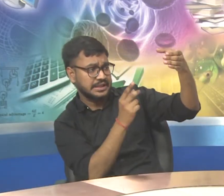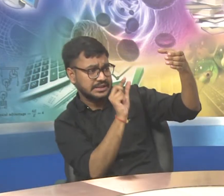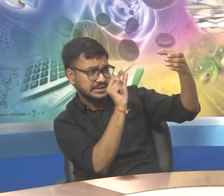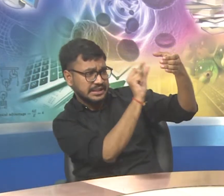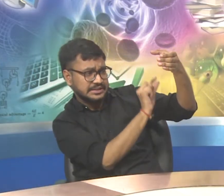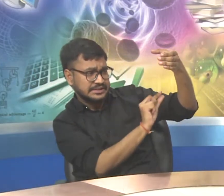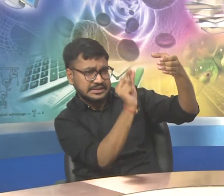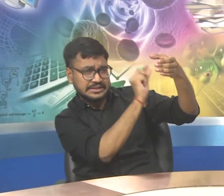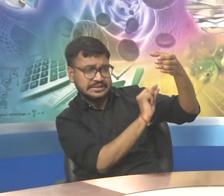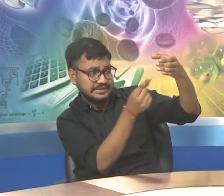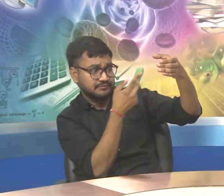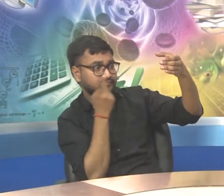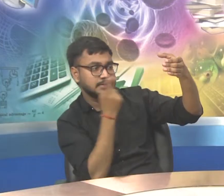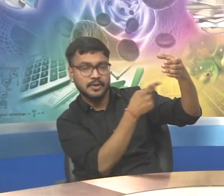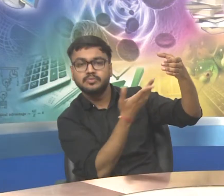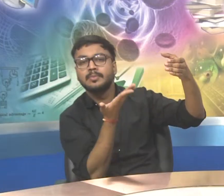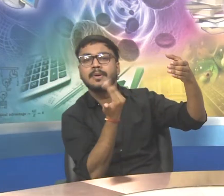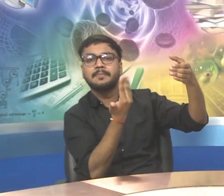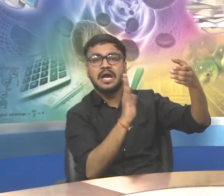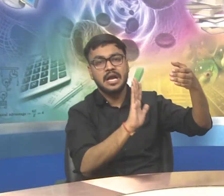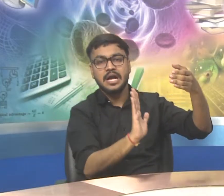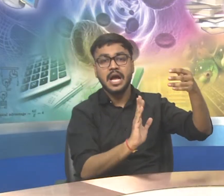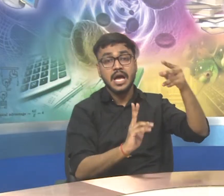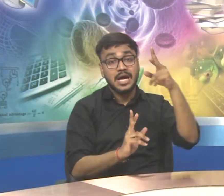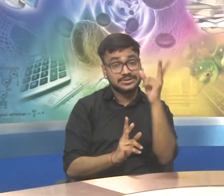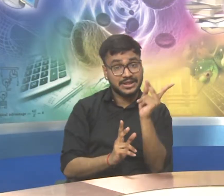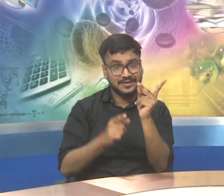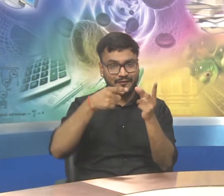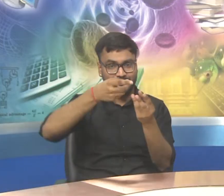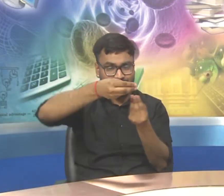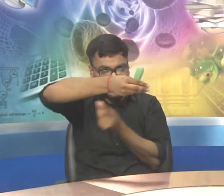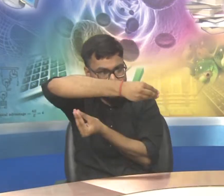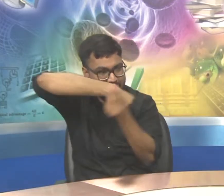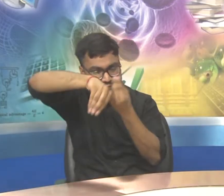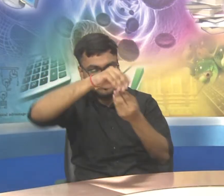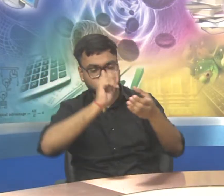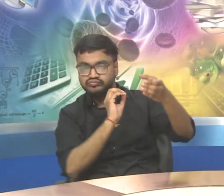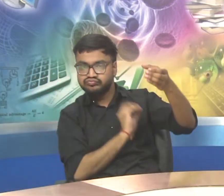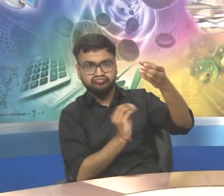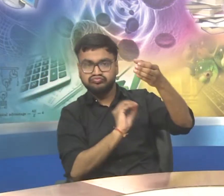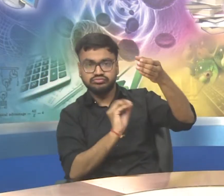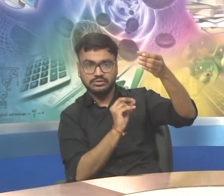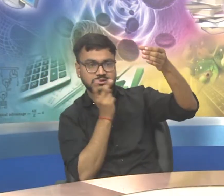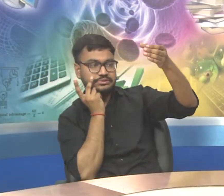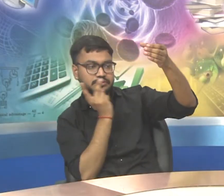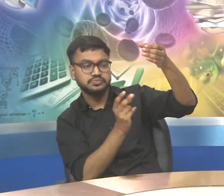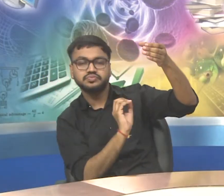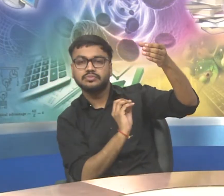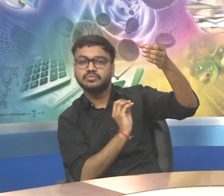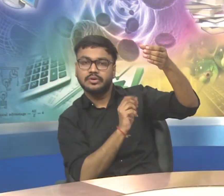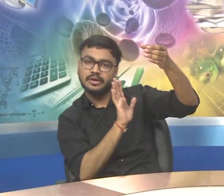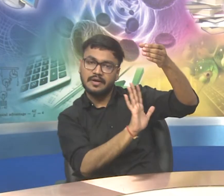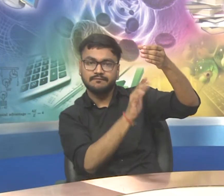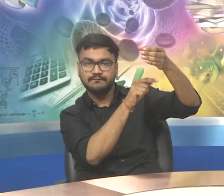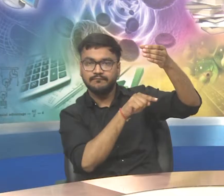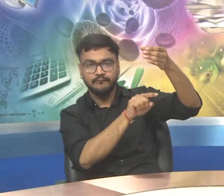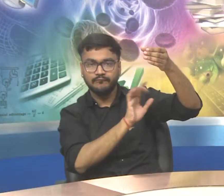First is big particles, as you can see on the screen, can visible to eyes, and second is particles